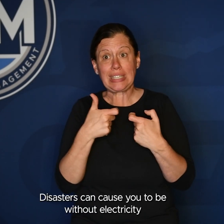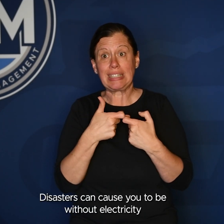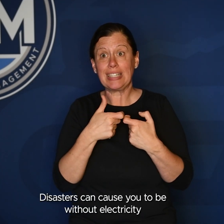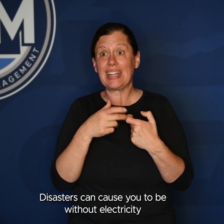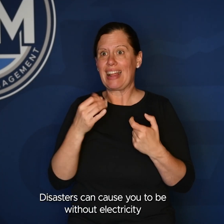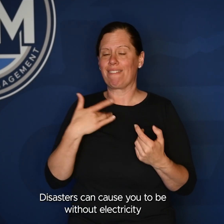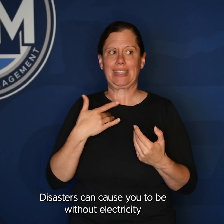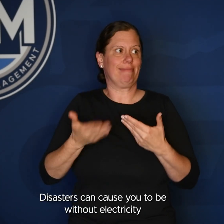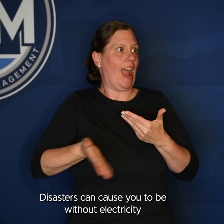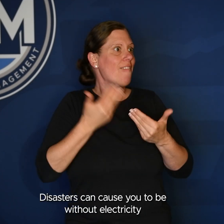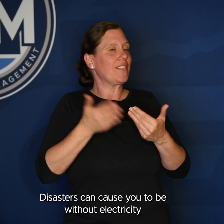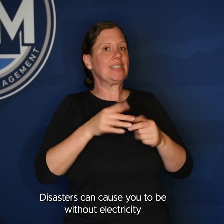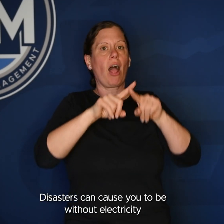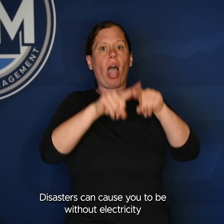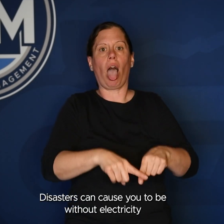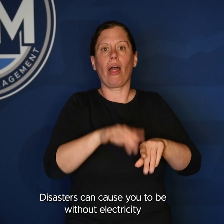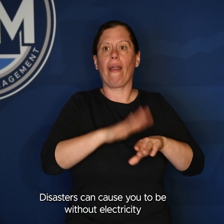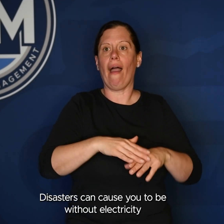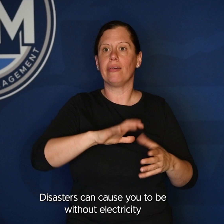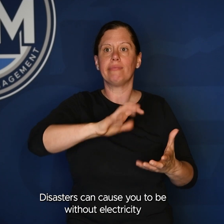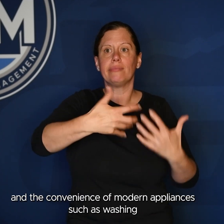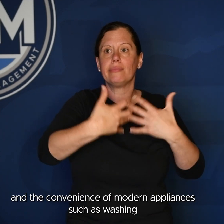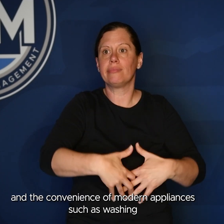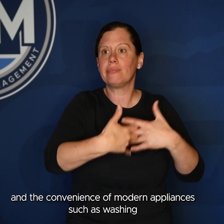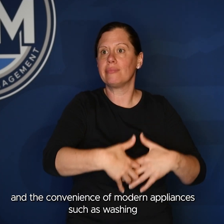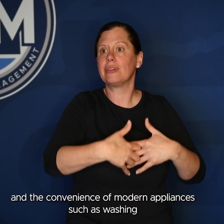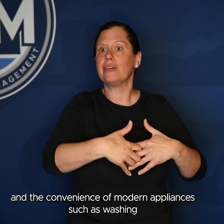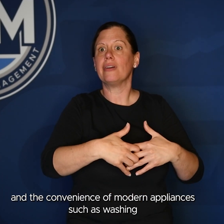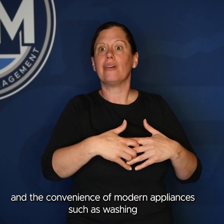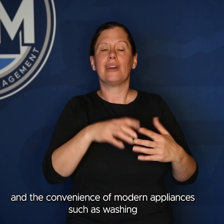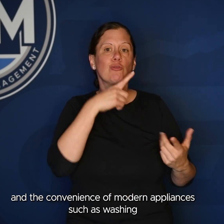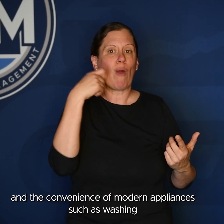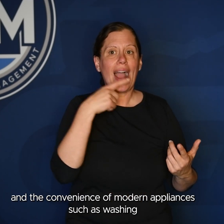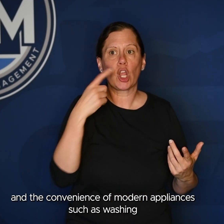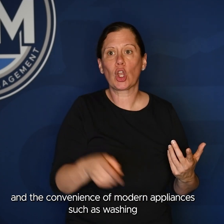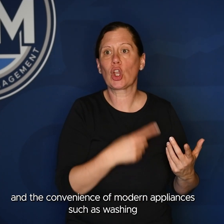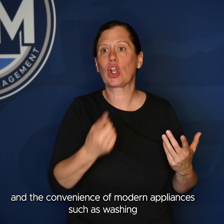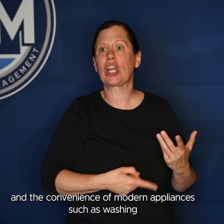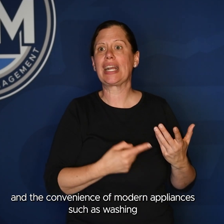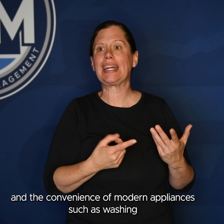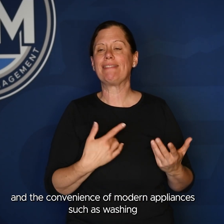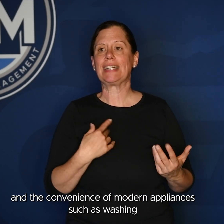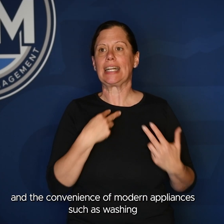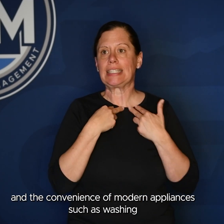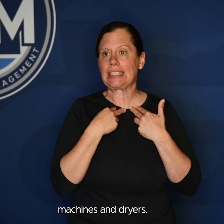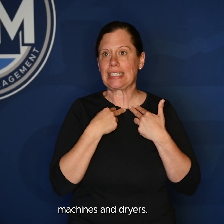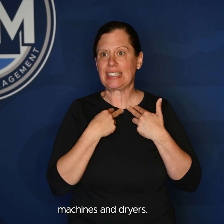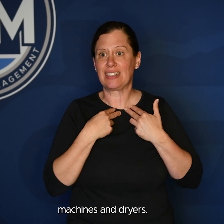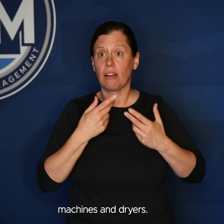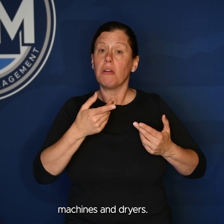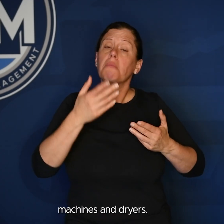Disasters could cause you to be without electricity and the convenience of modern appliances, such as washing machines and dryers.